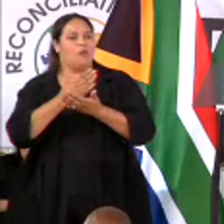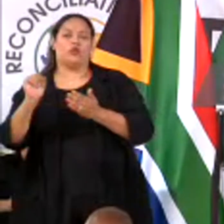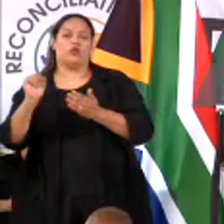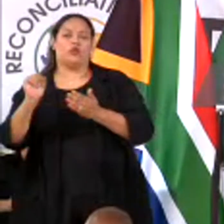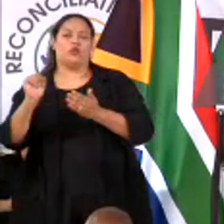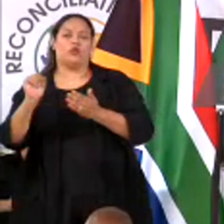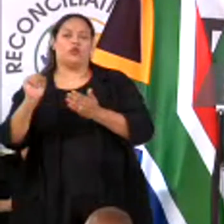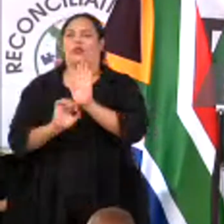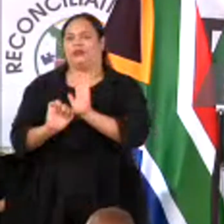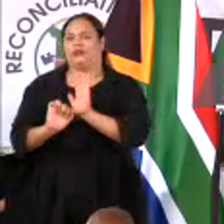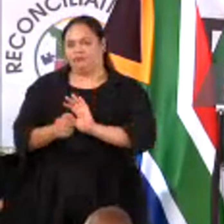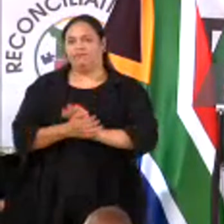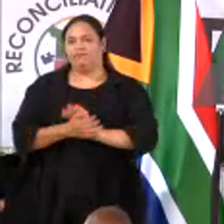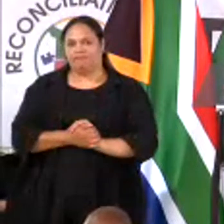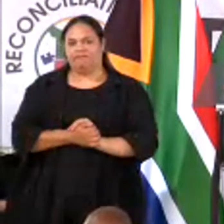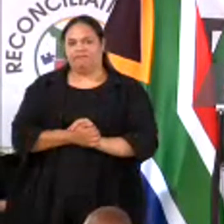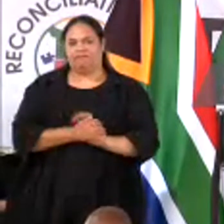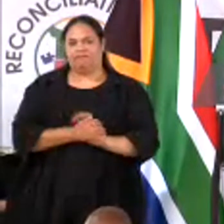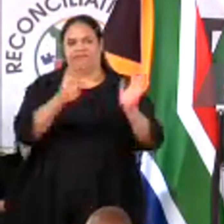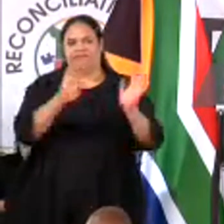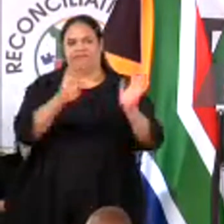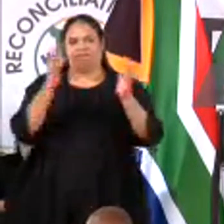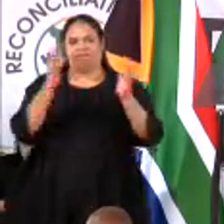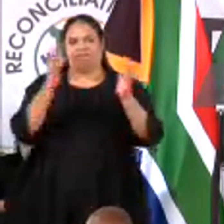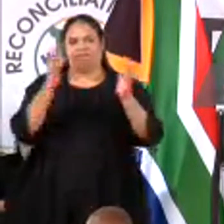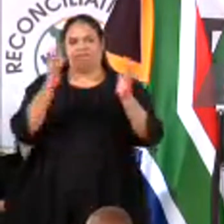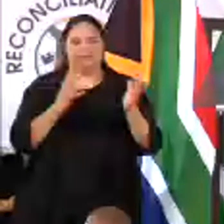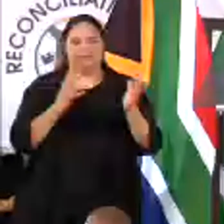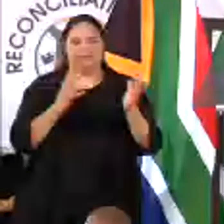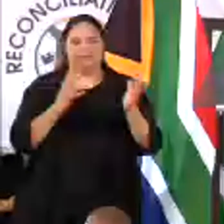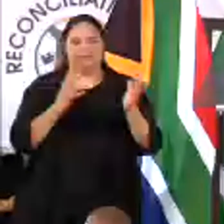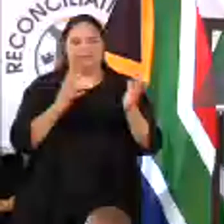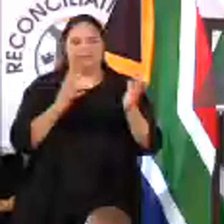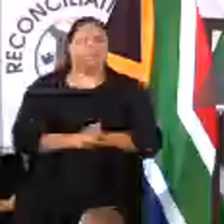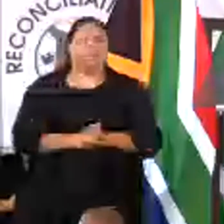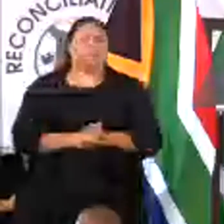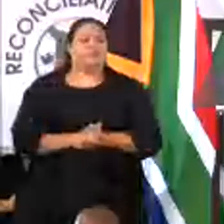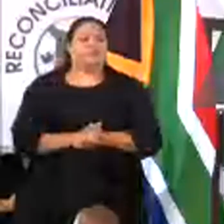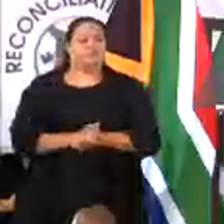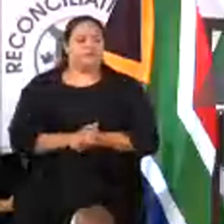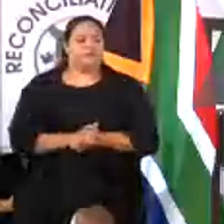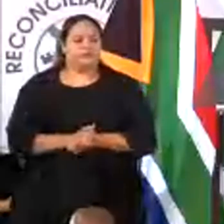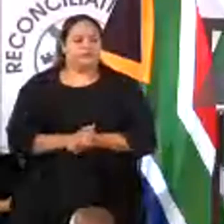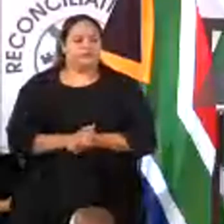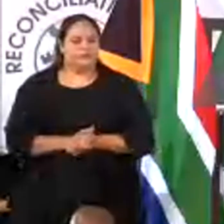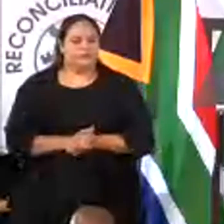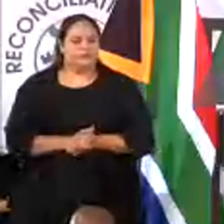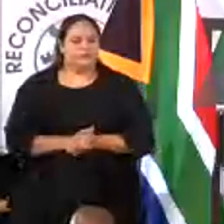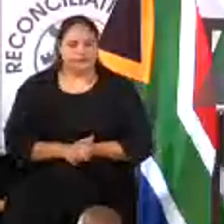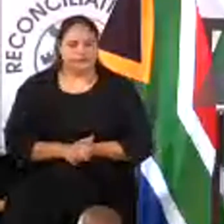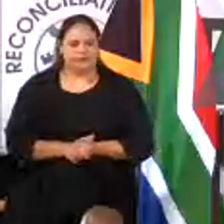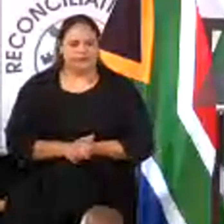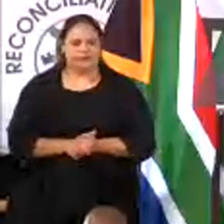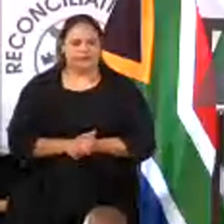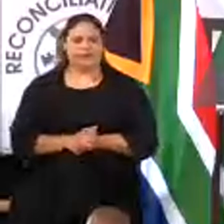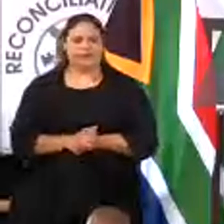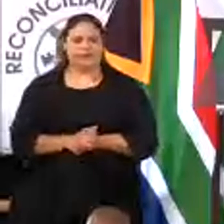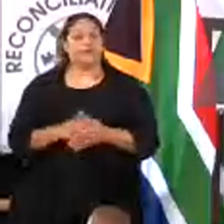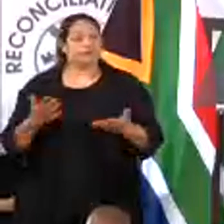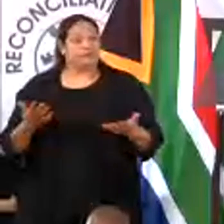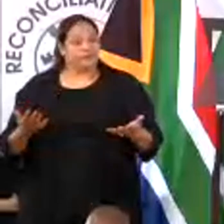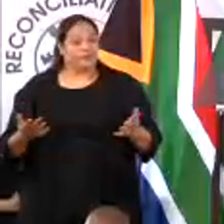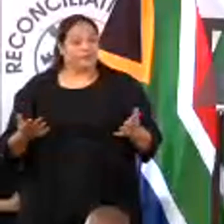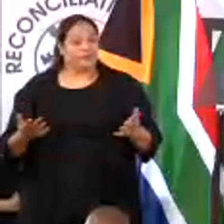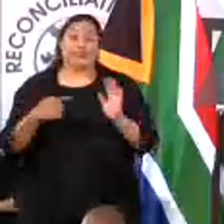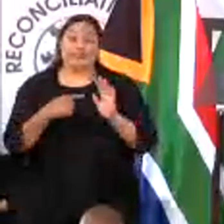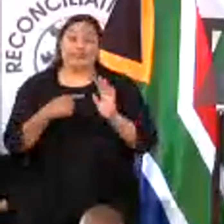school curriculum. That's wonderful. It's fine. It's showing your president, not your president. Now,